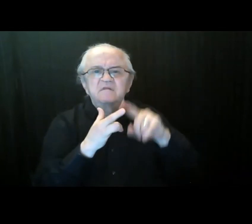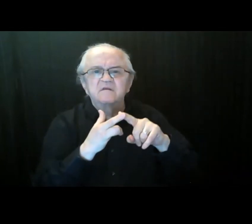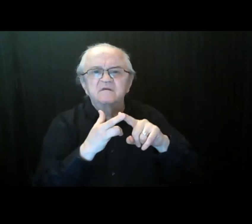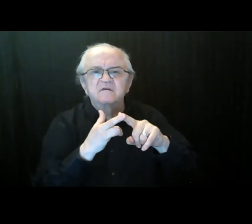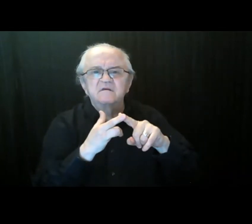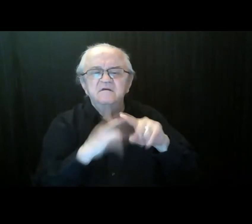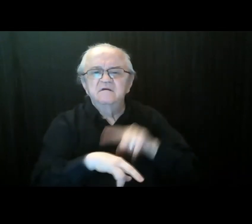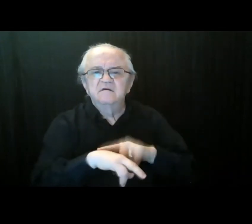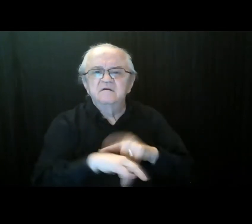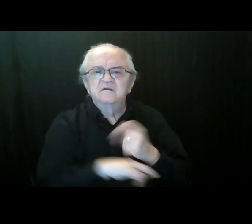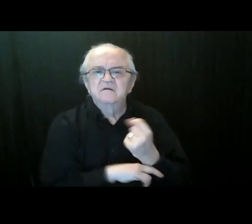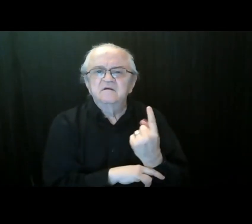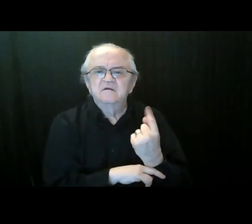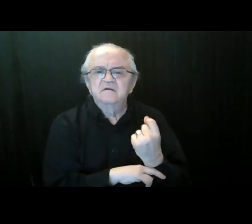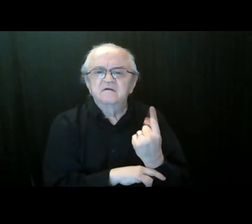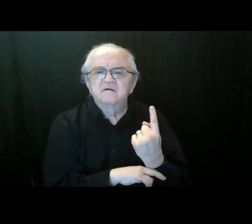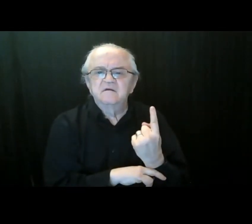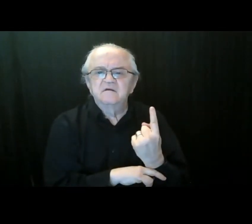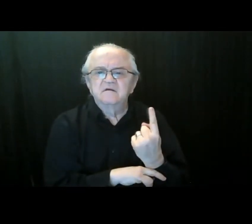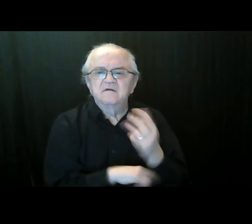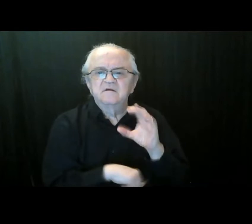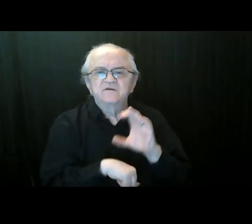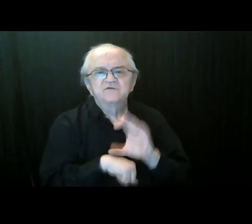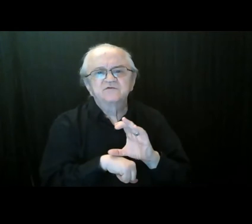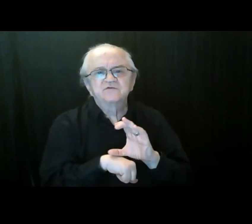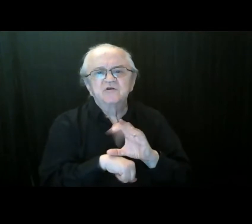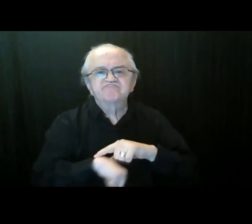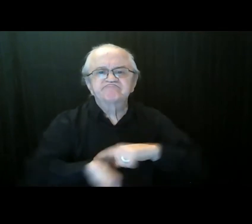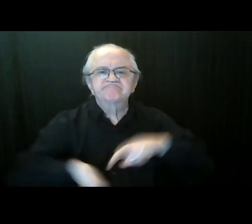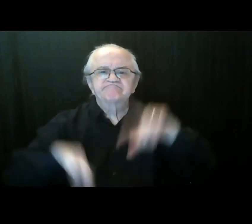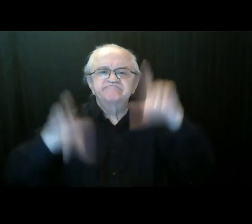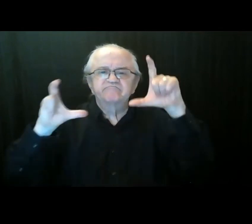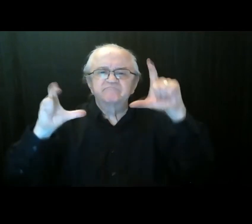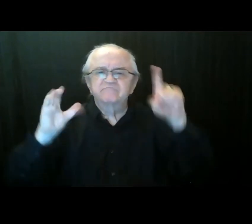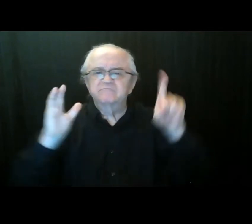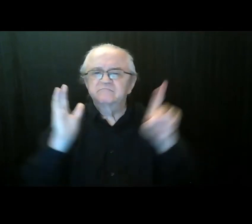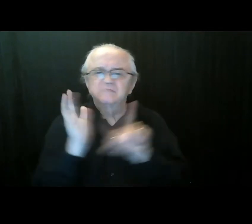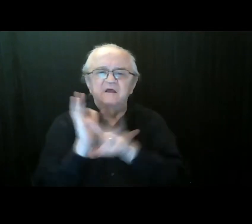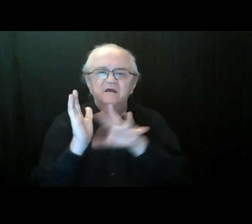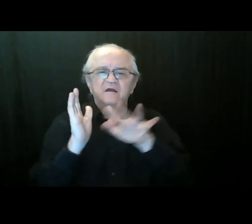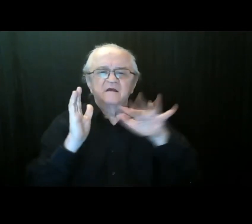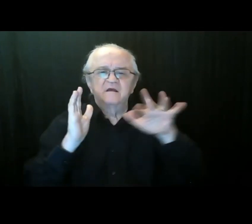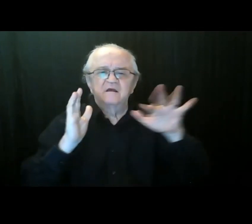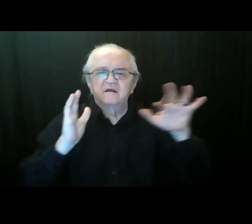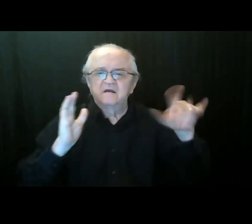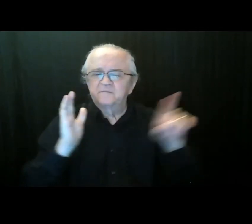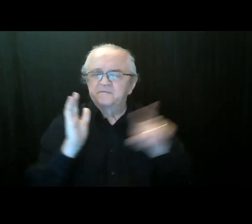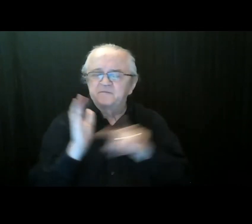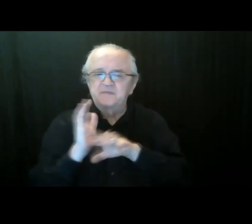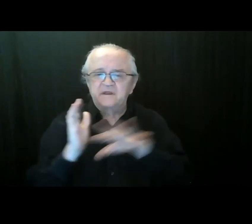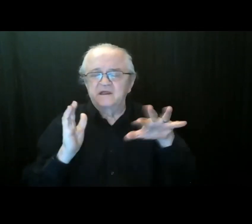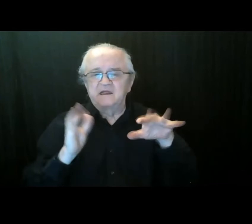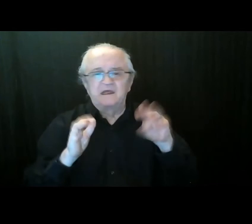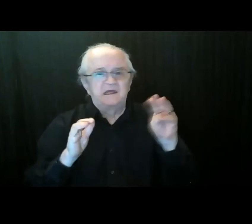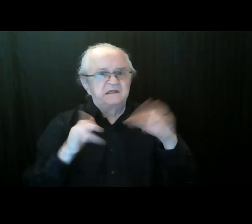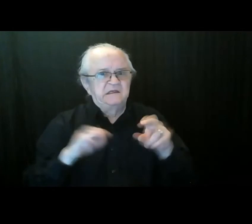o'clock, the church clock chimed. Oh, Michael was still antsy. He'd finished his pipe.